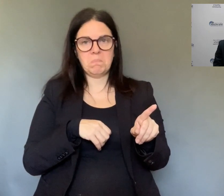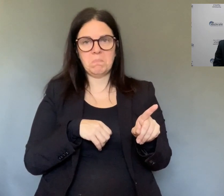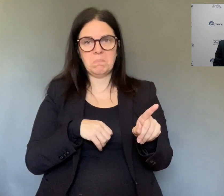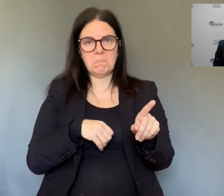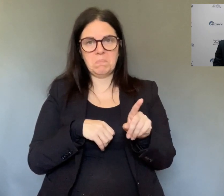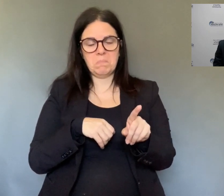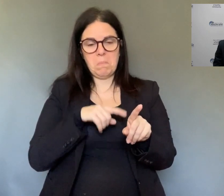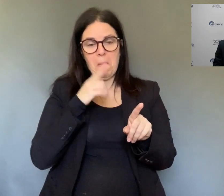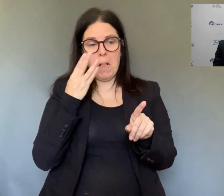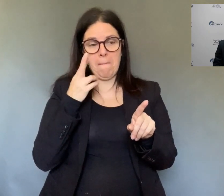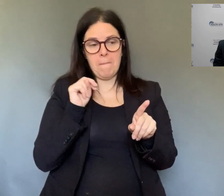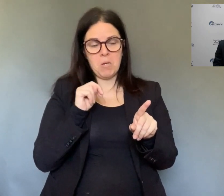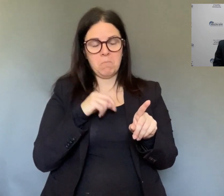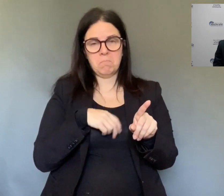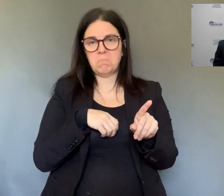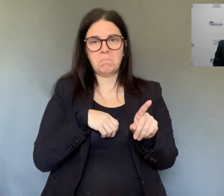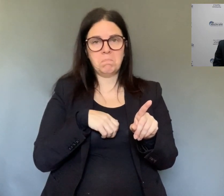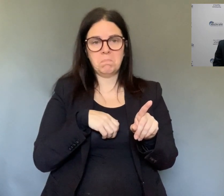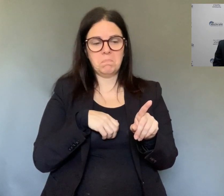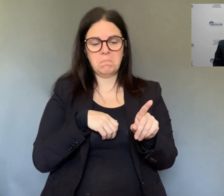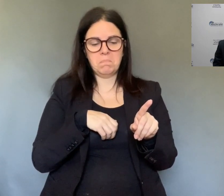Blackburn? No, thank you.